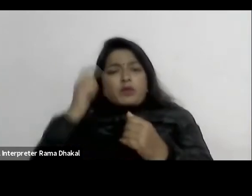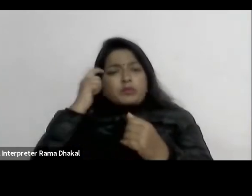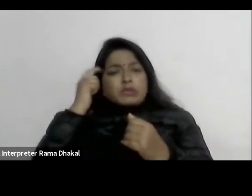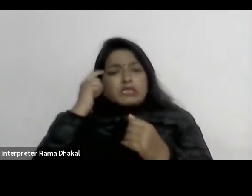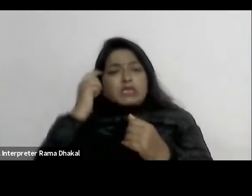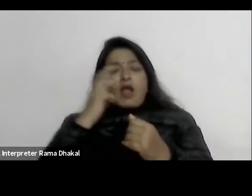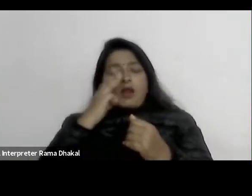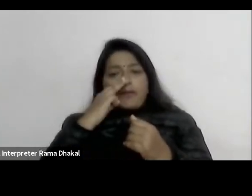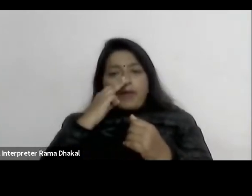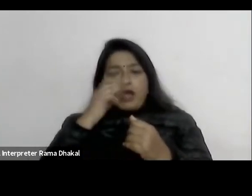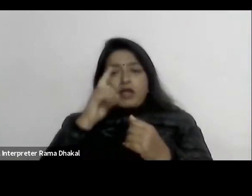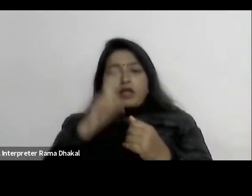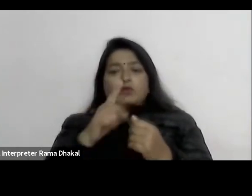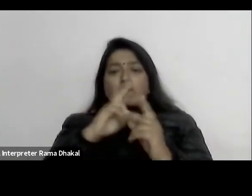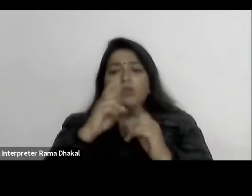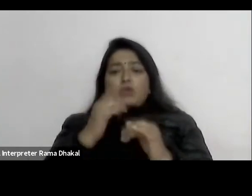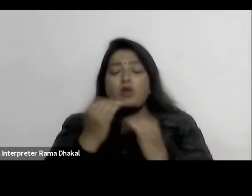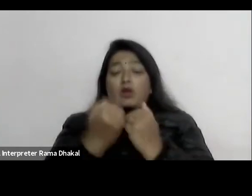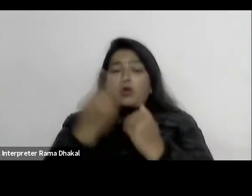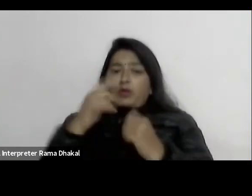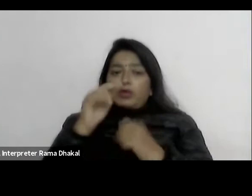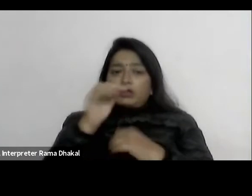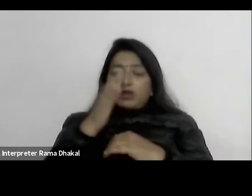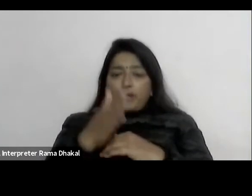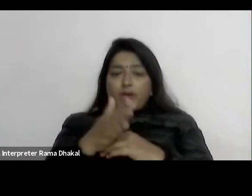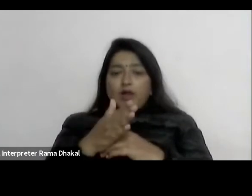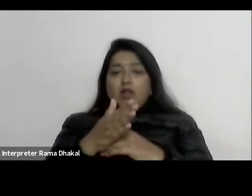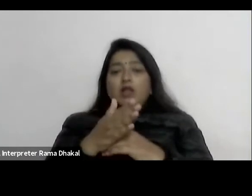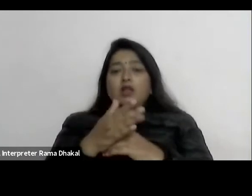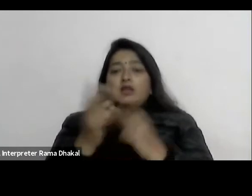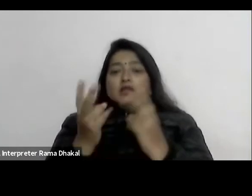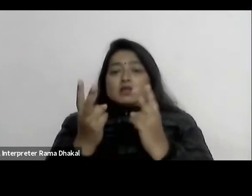the one of the things that you also said is it seems like coming to